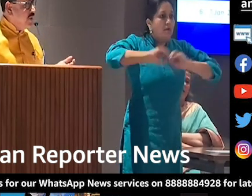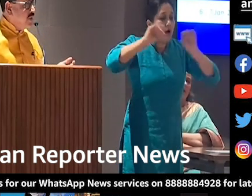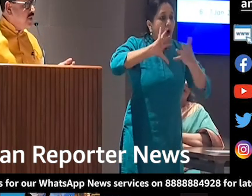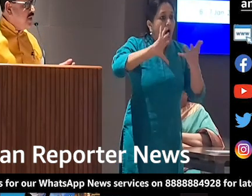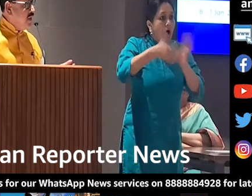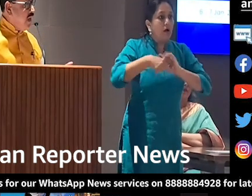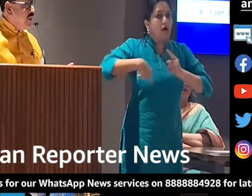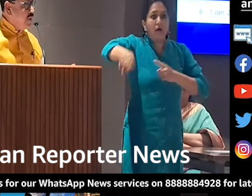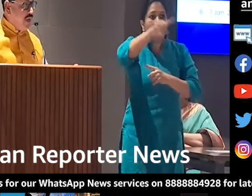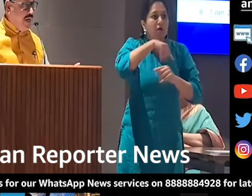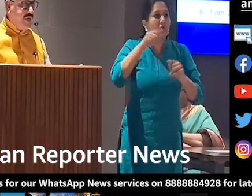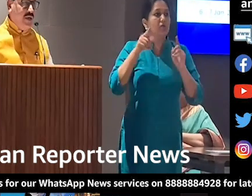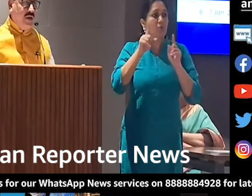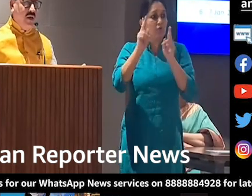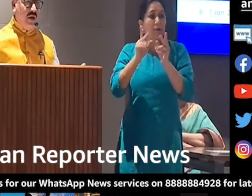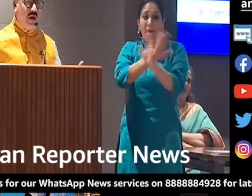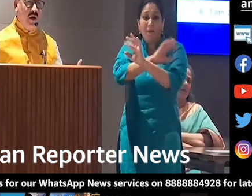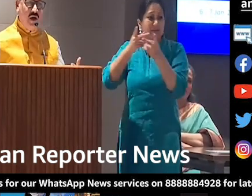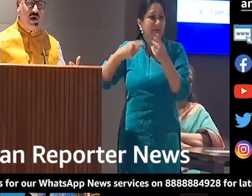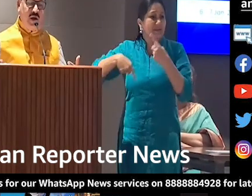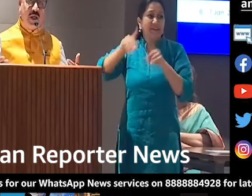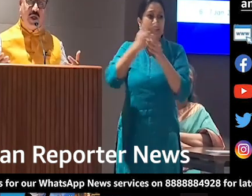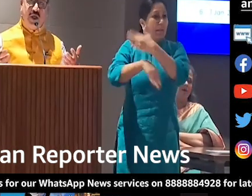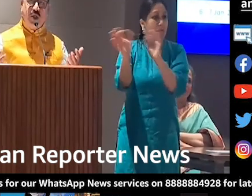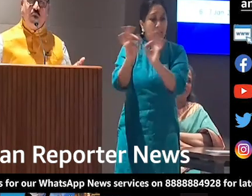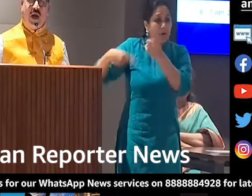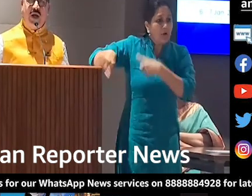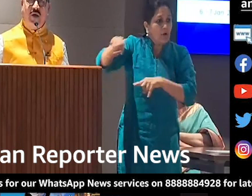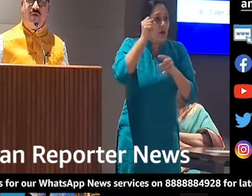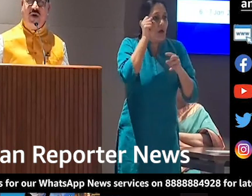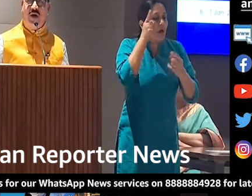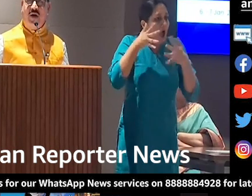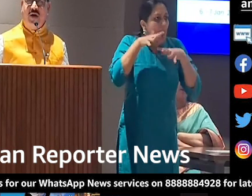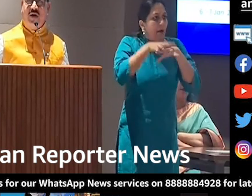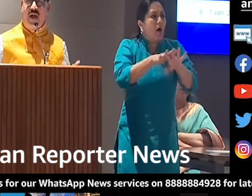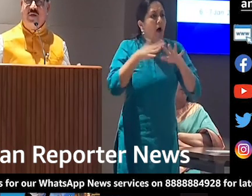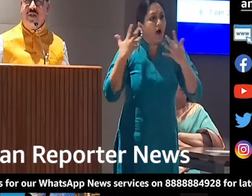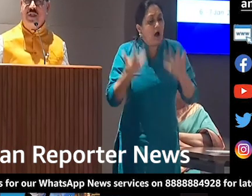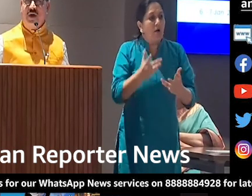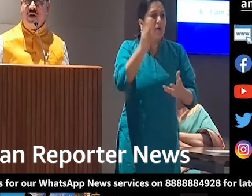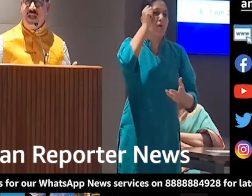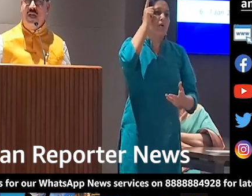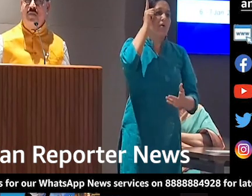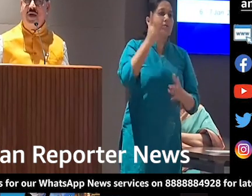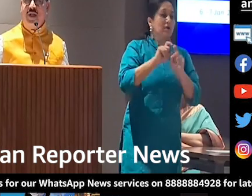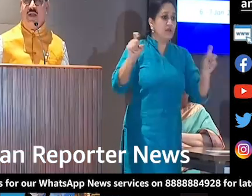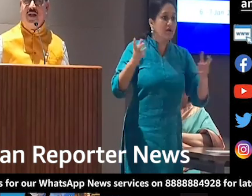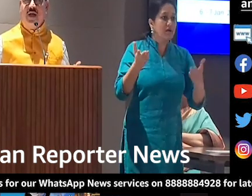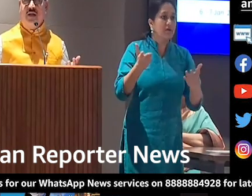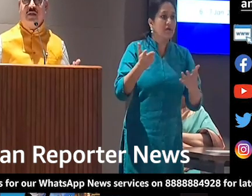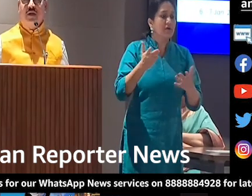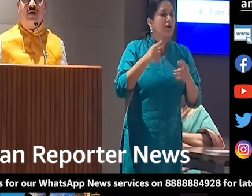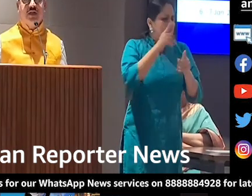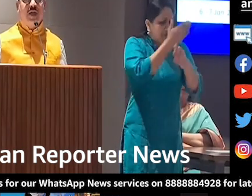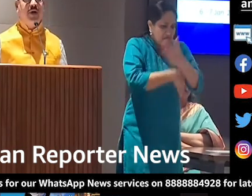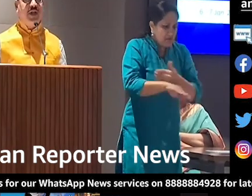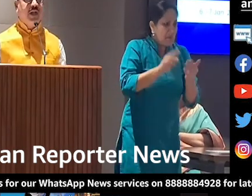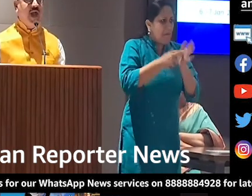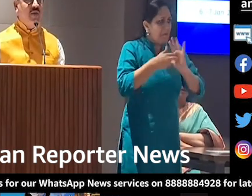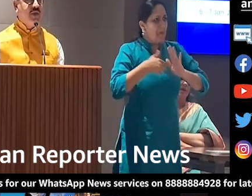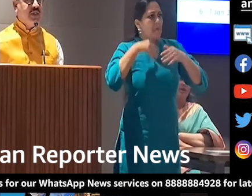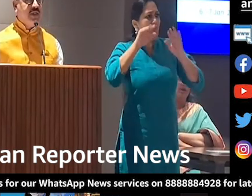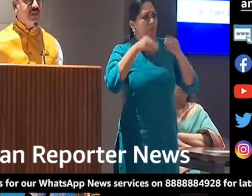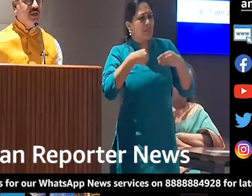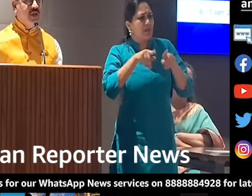normal person, how to get inclusive kind of diversity, or celebrating